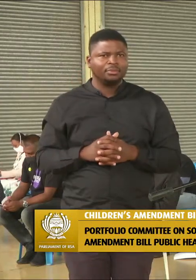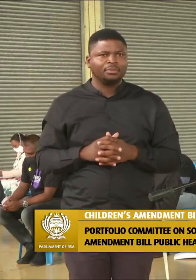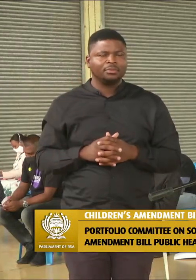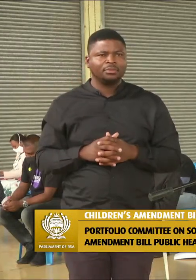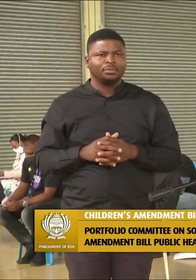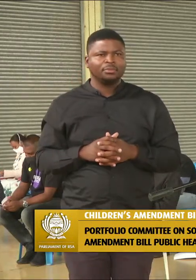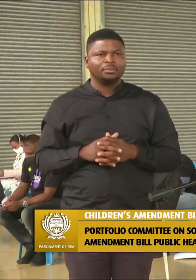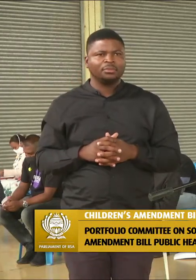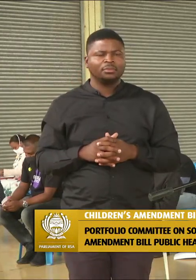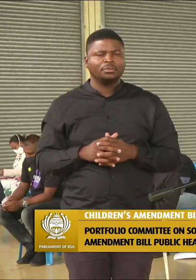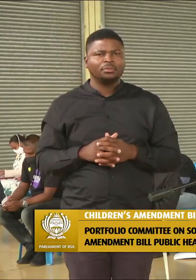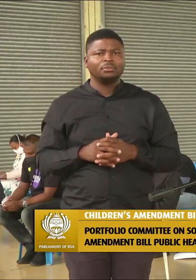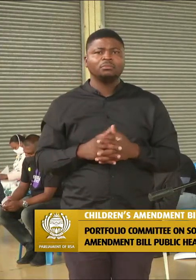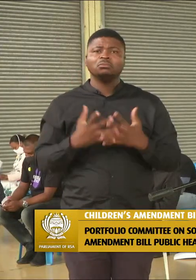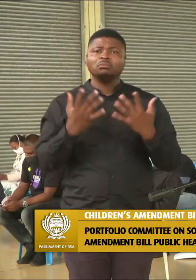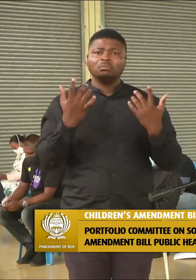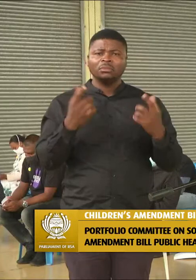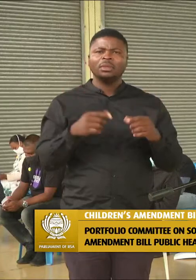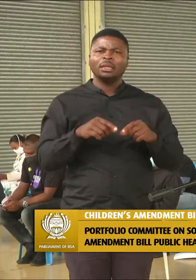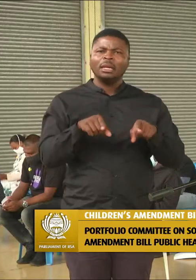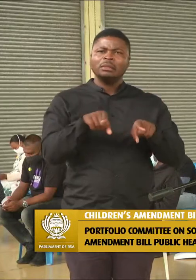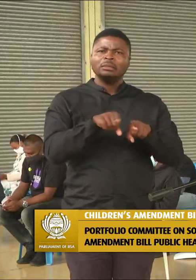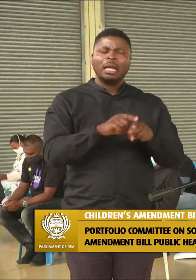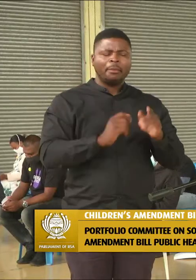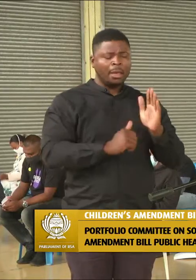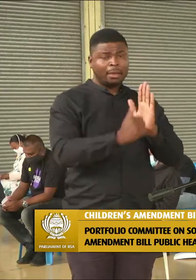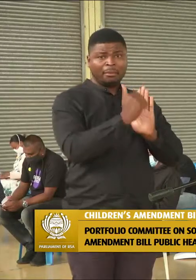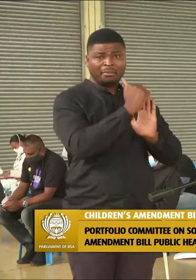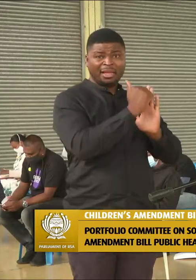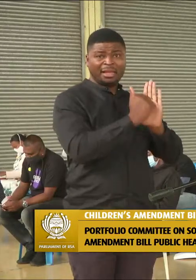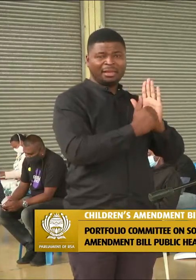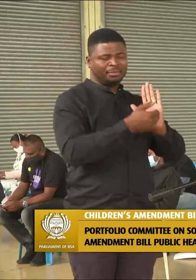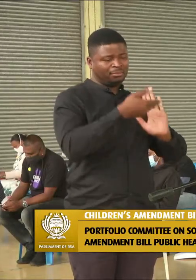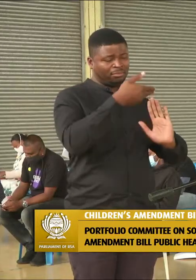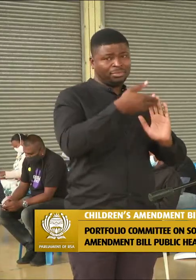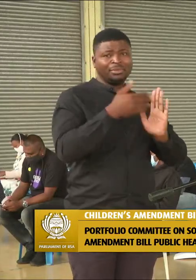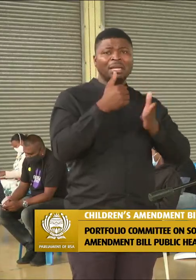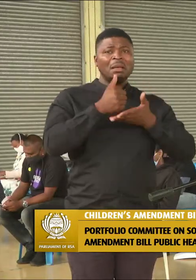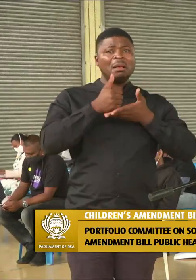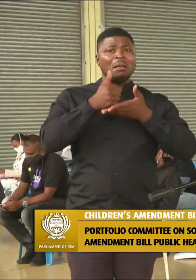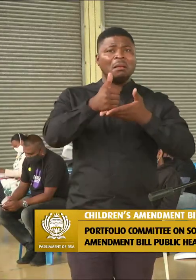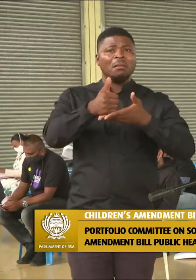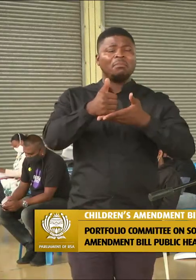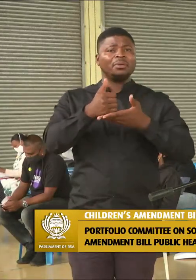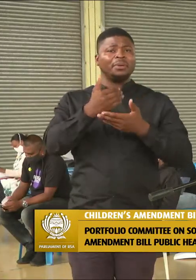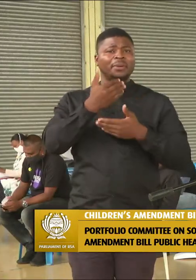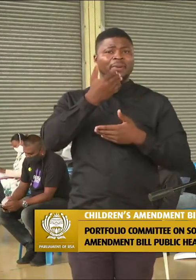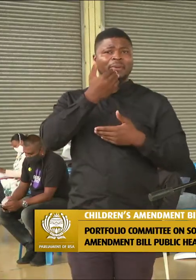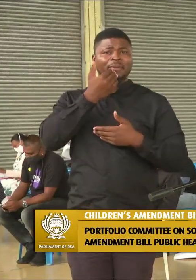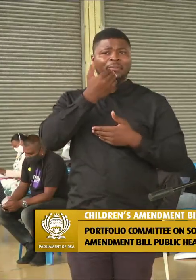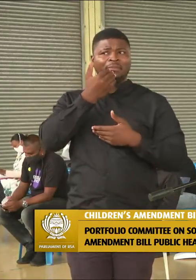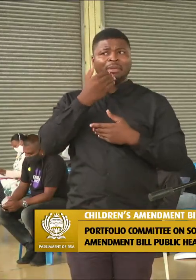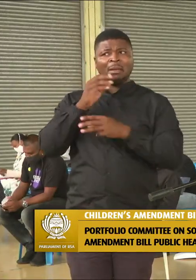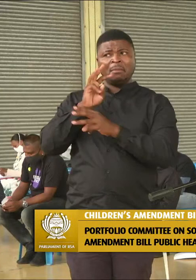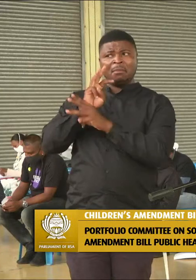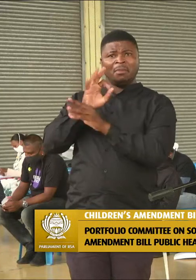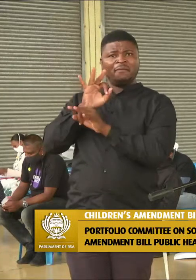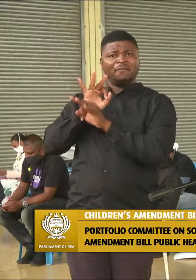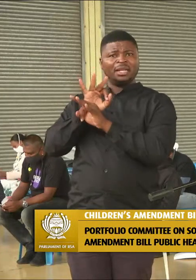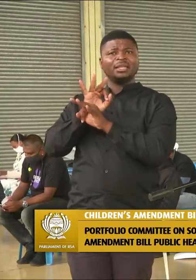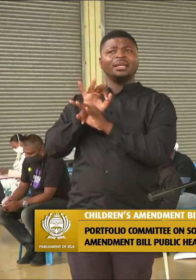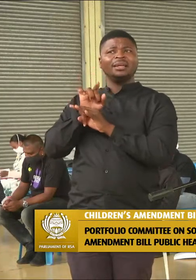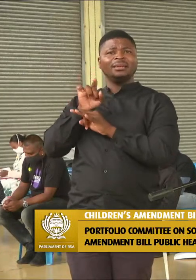nasemahome. Yeah, I also saw this act assisting in terms of parents